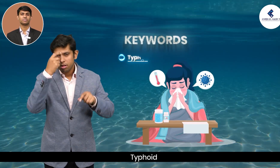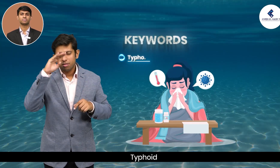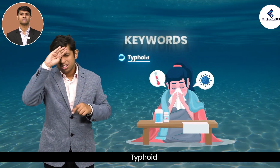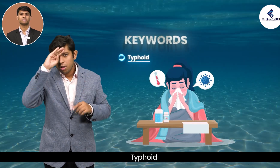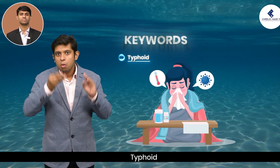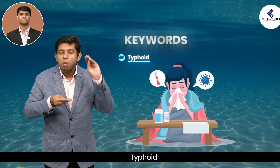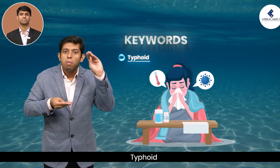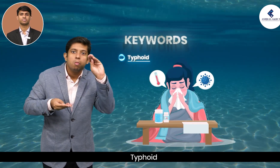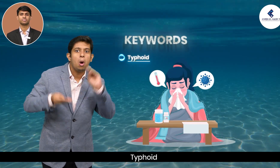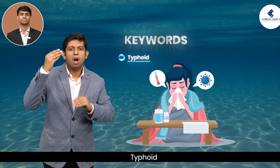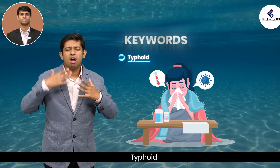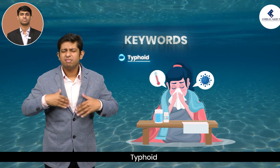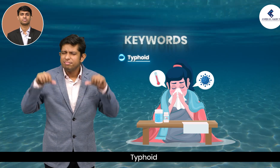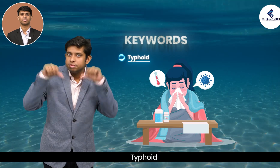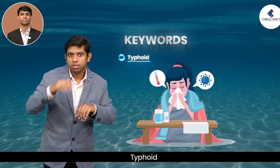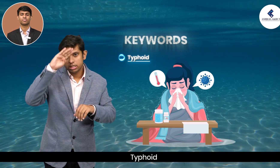typhoid,